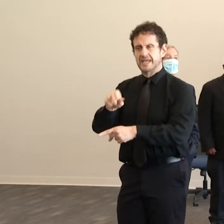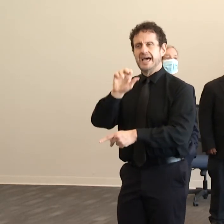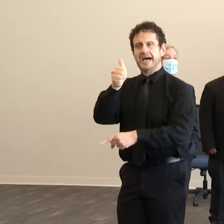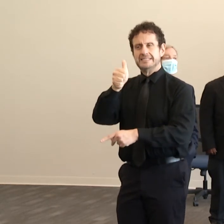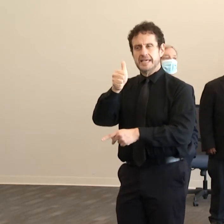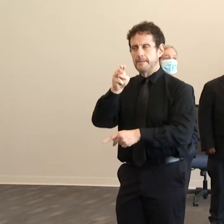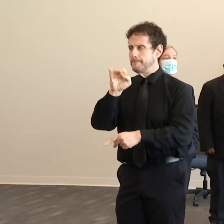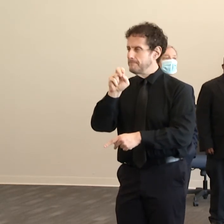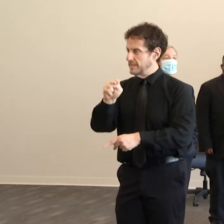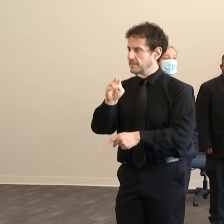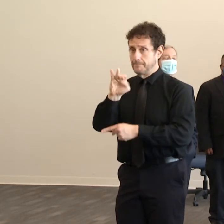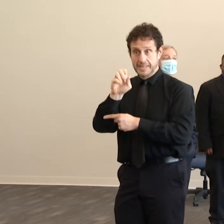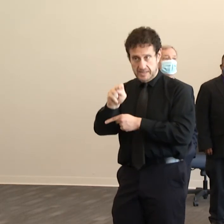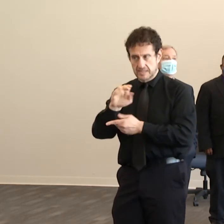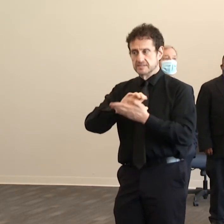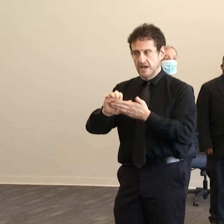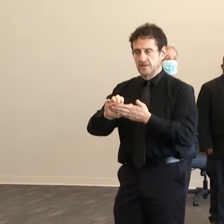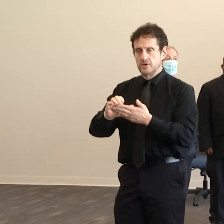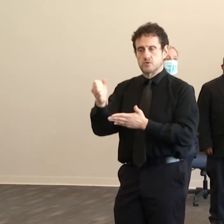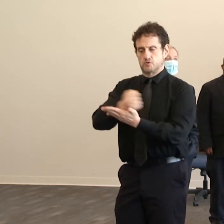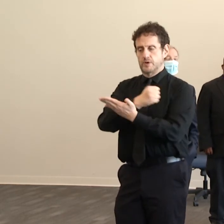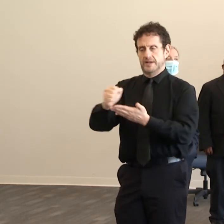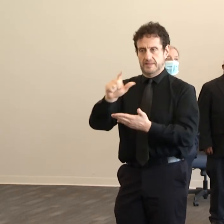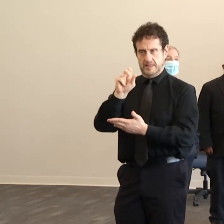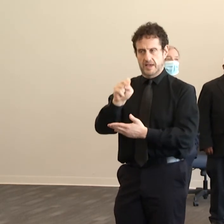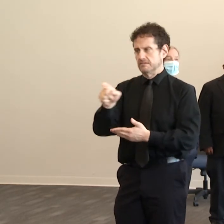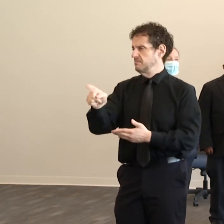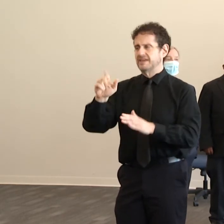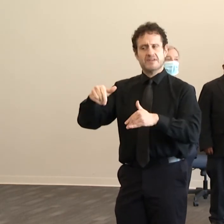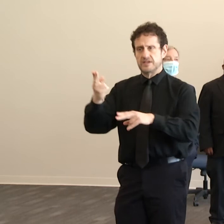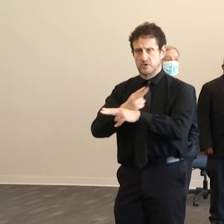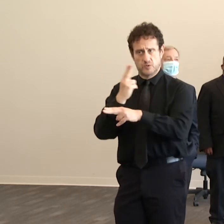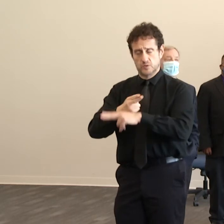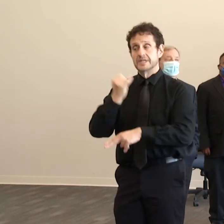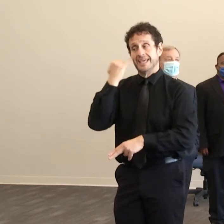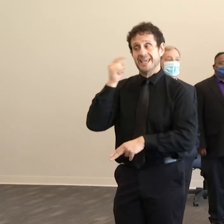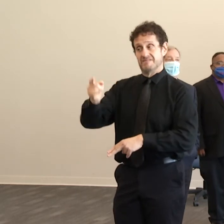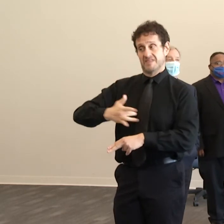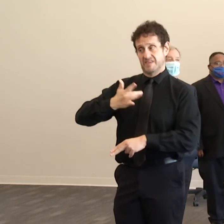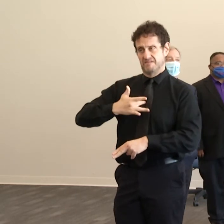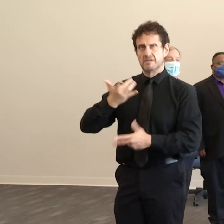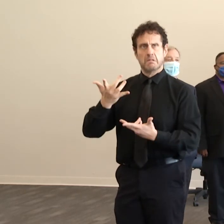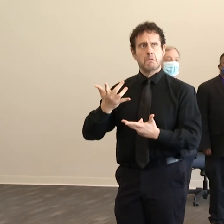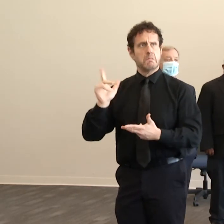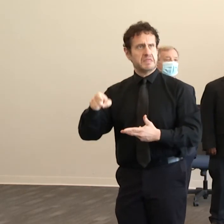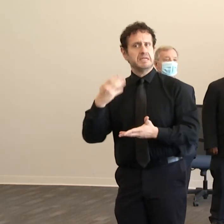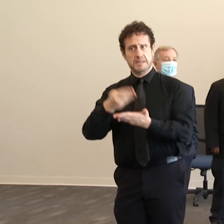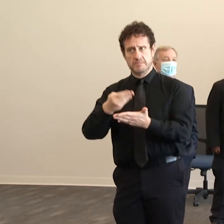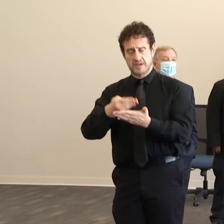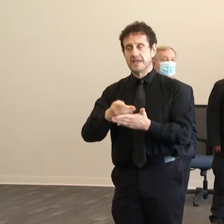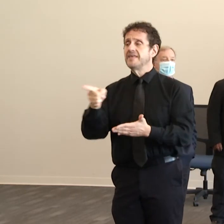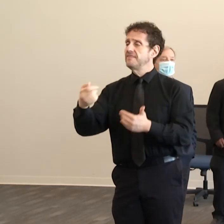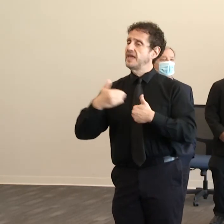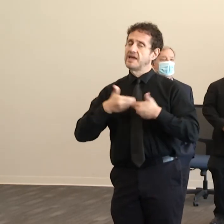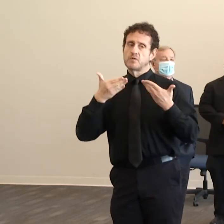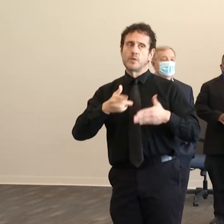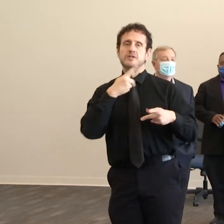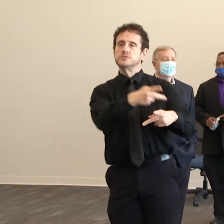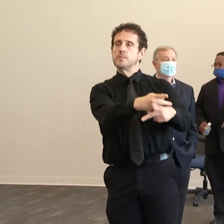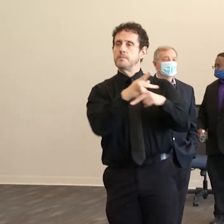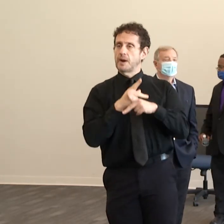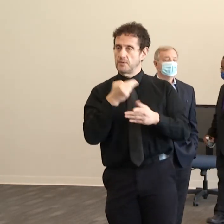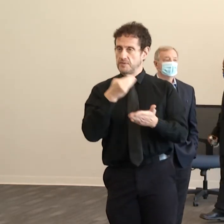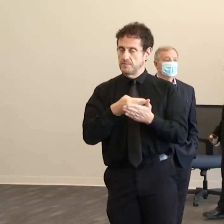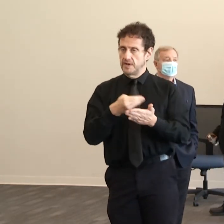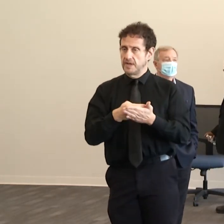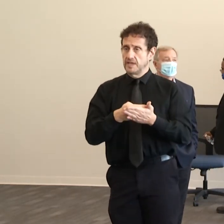tapped into that yet. So if they feel that they are in a financially difficult way, they have a vehicle we've provided to do that. Now,